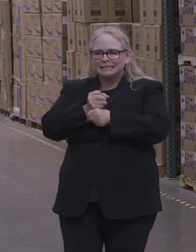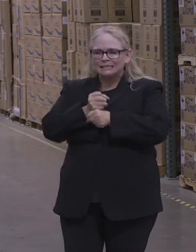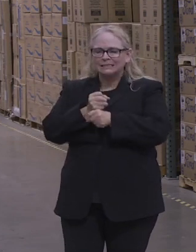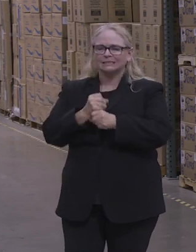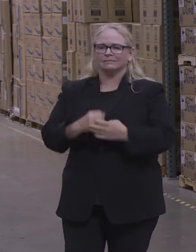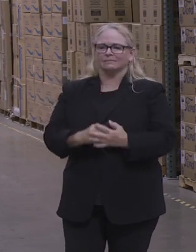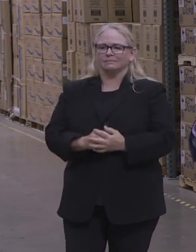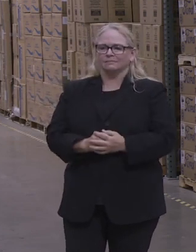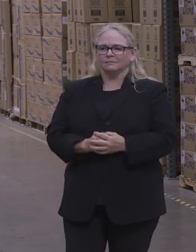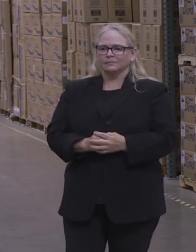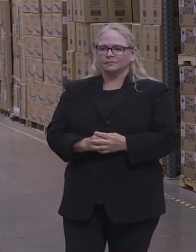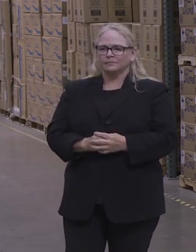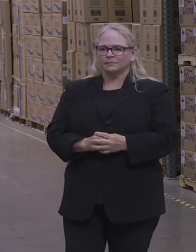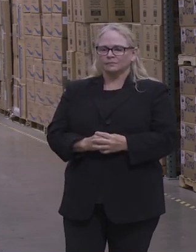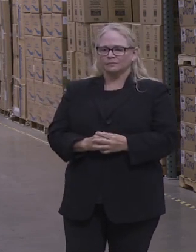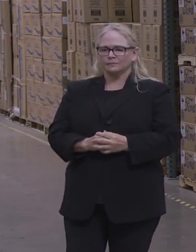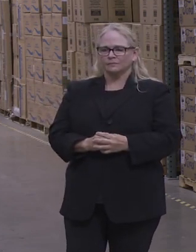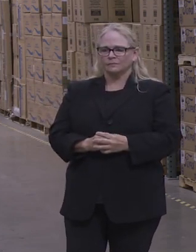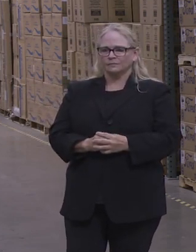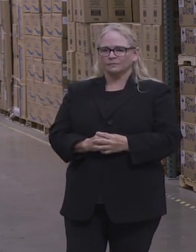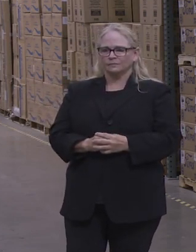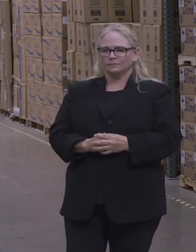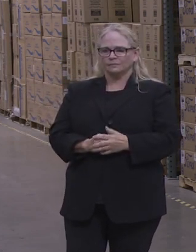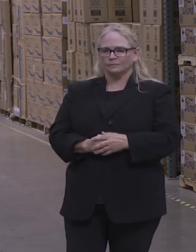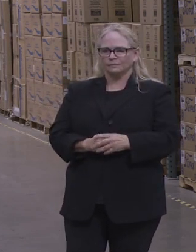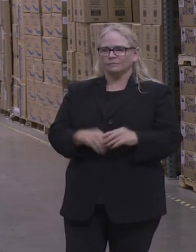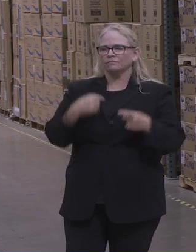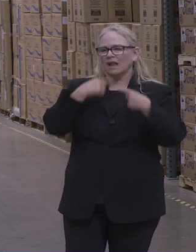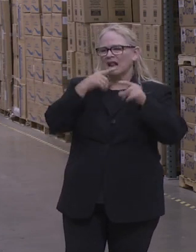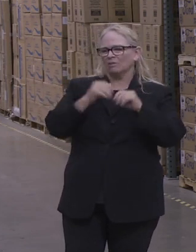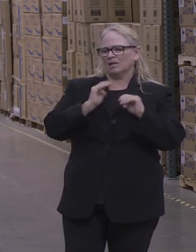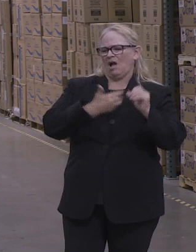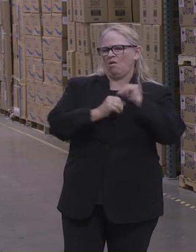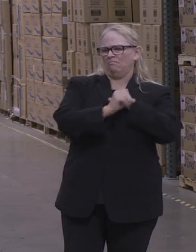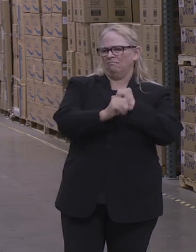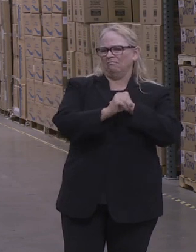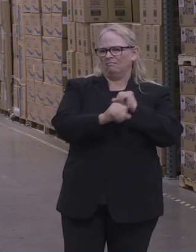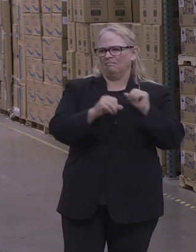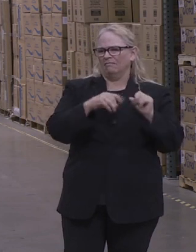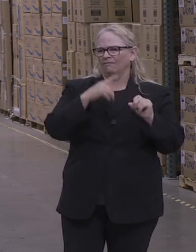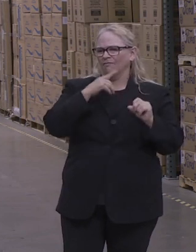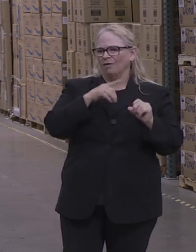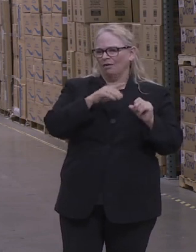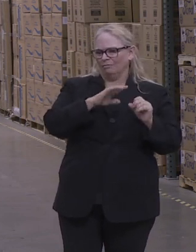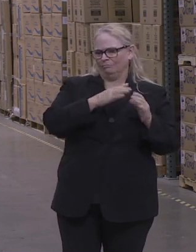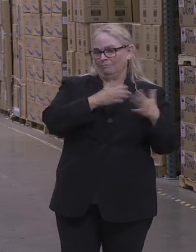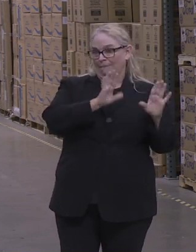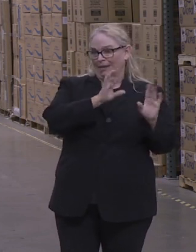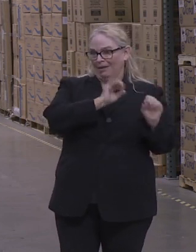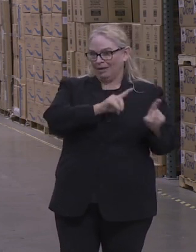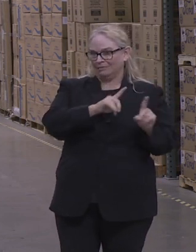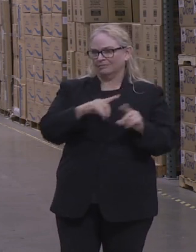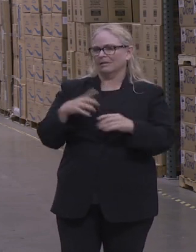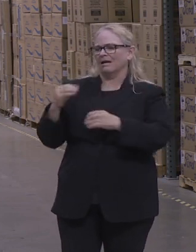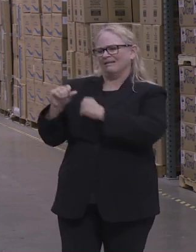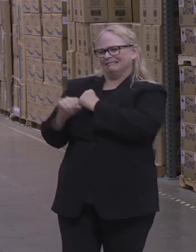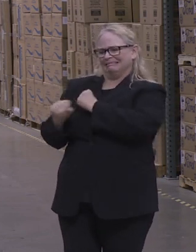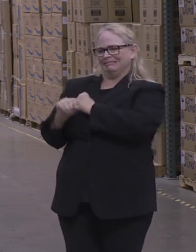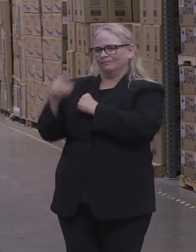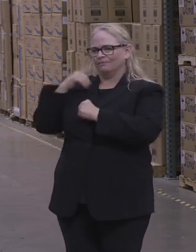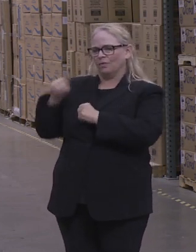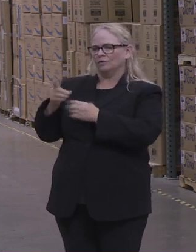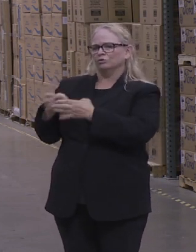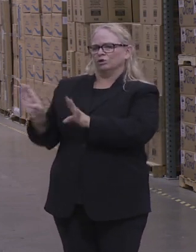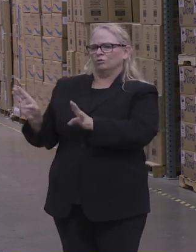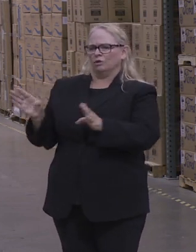effort in our public awareness campaign in this state, and we showed you and shared with you some of those PSAs that are being